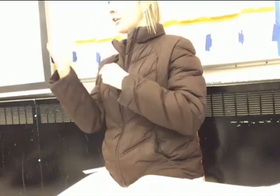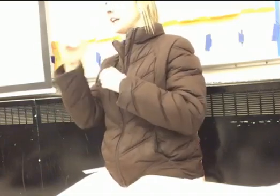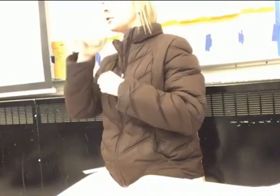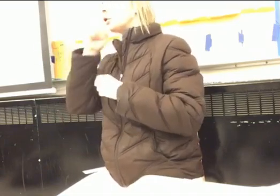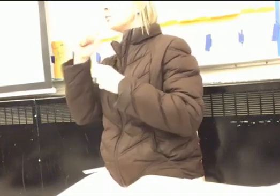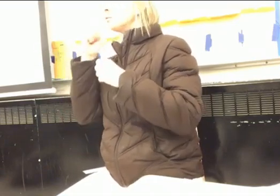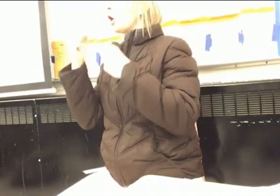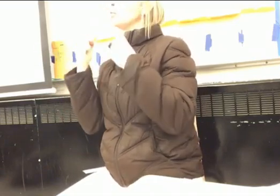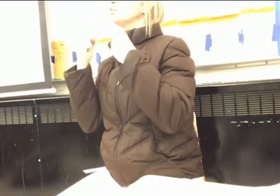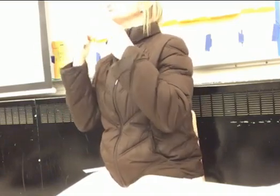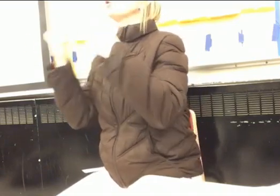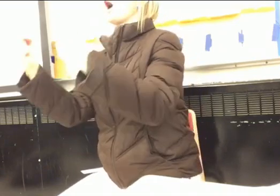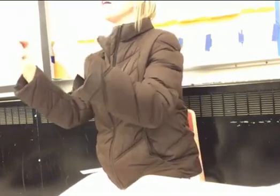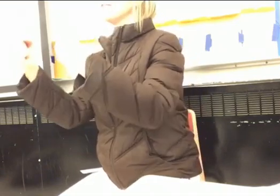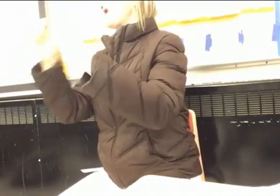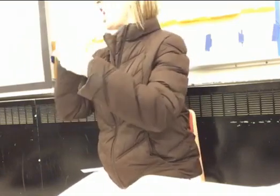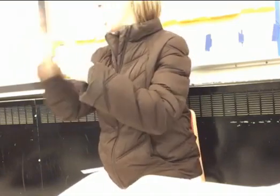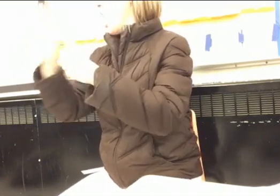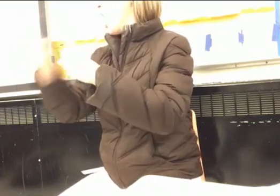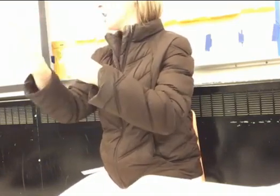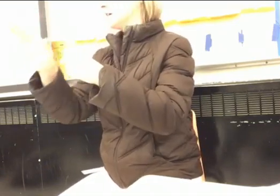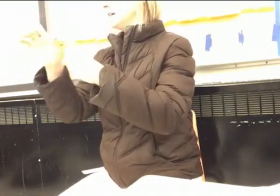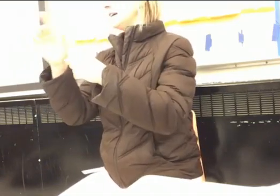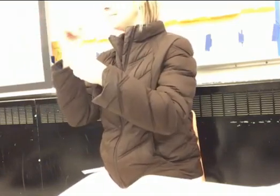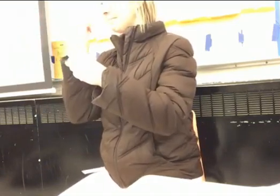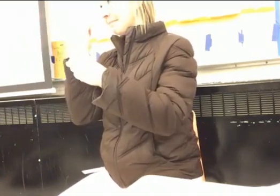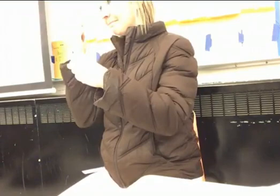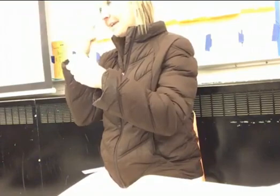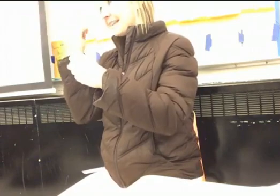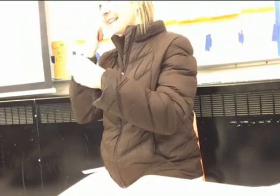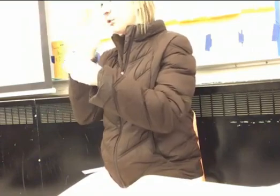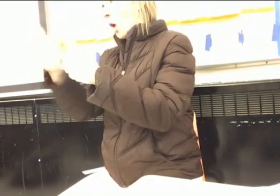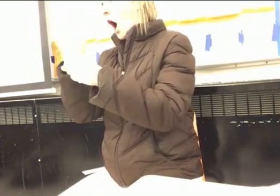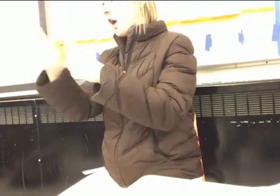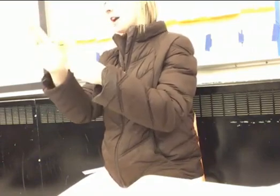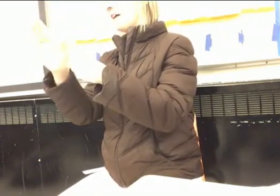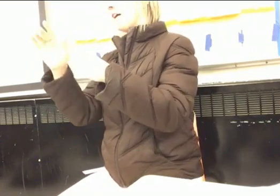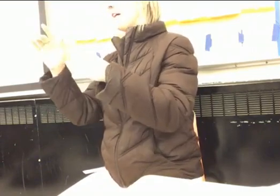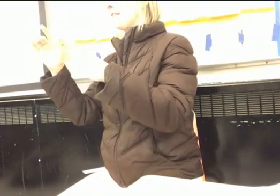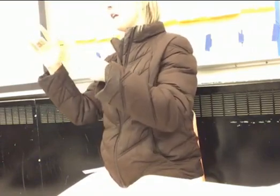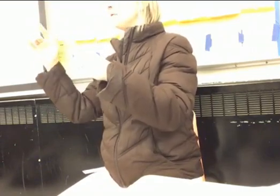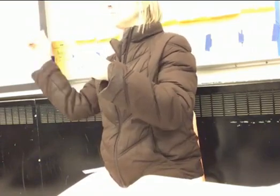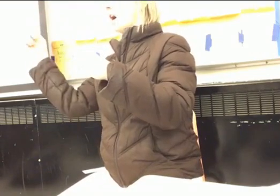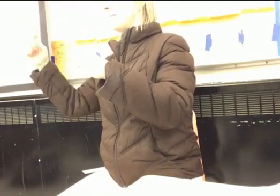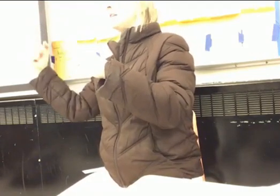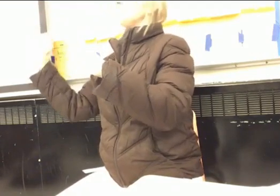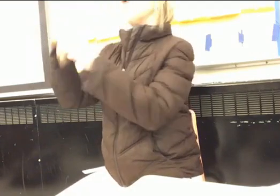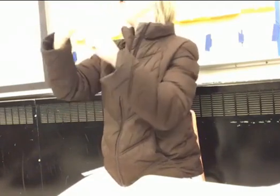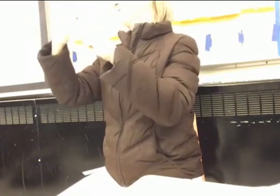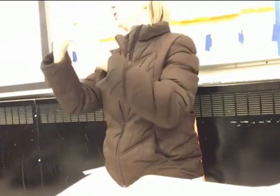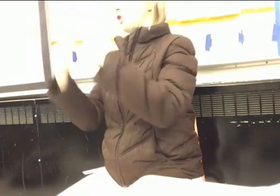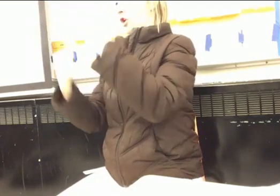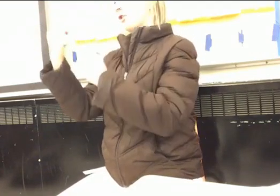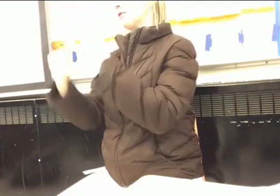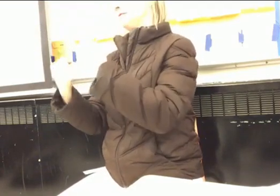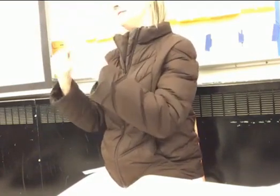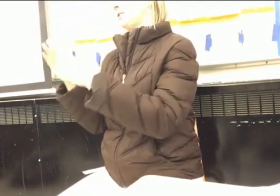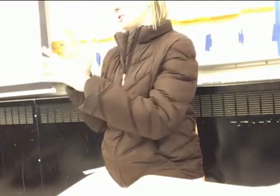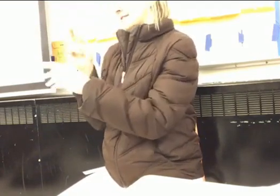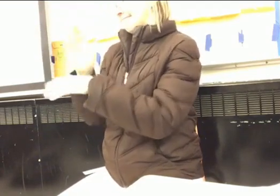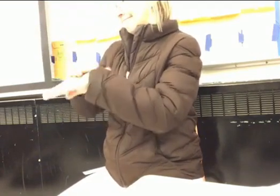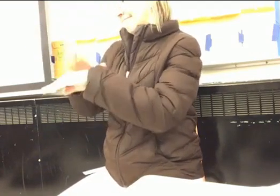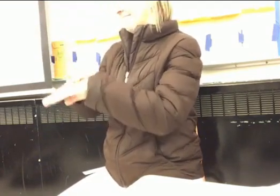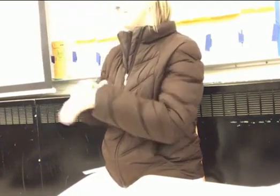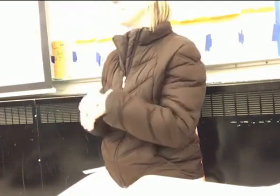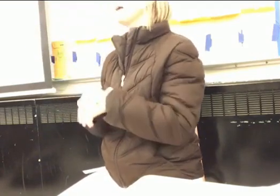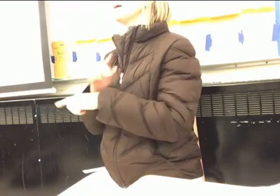will come inspect your car. And you can go see videos on YouTube about it. So basically what happens is this rekindles it, but my